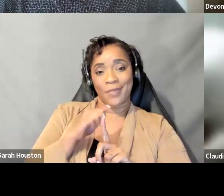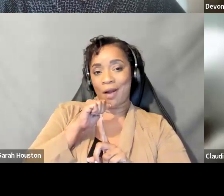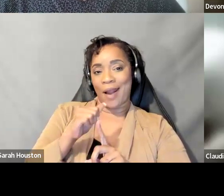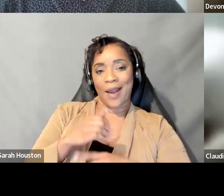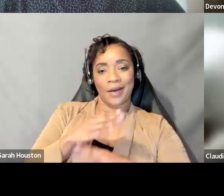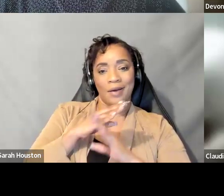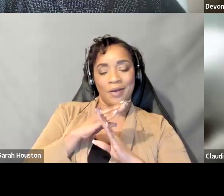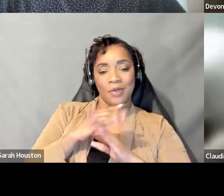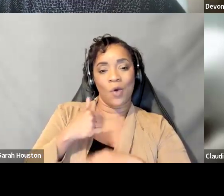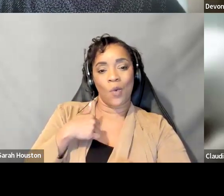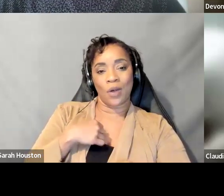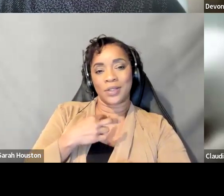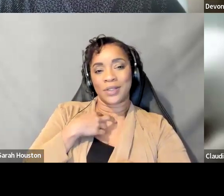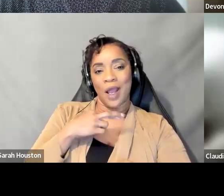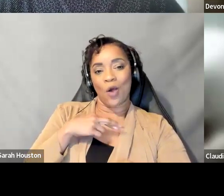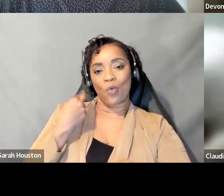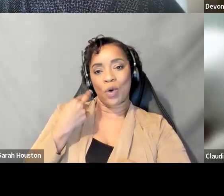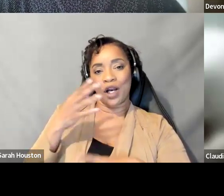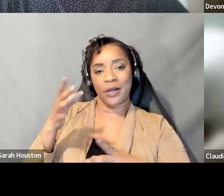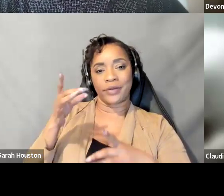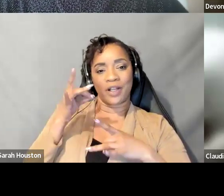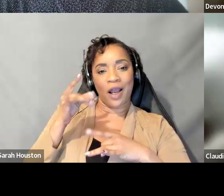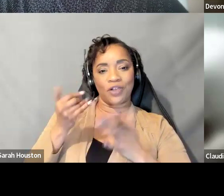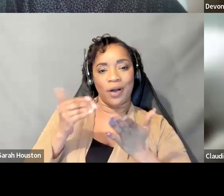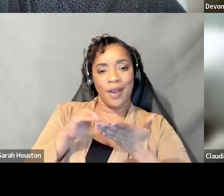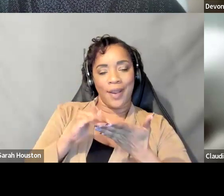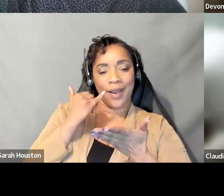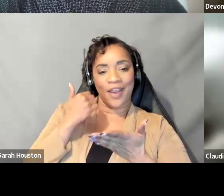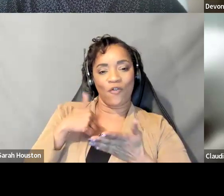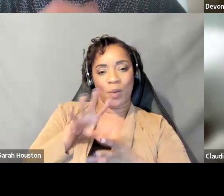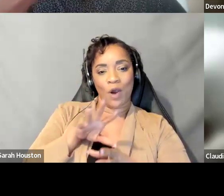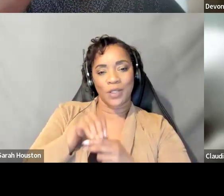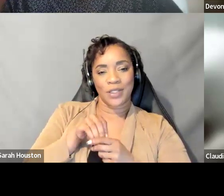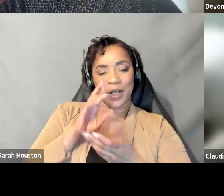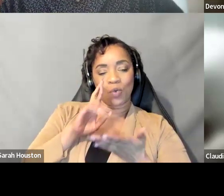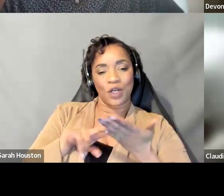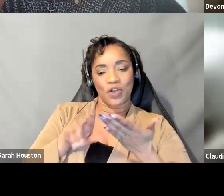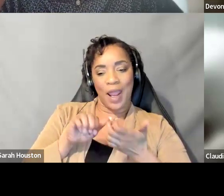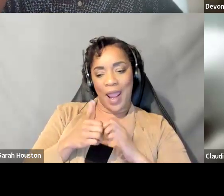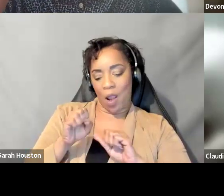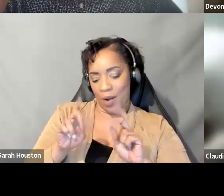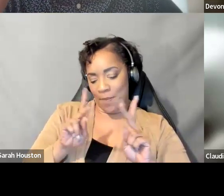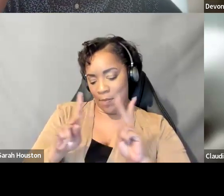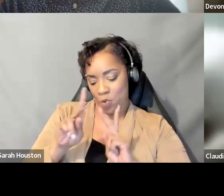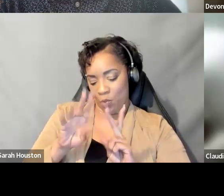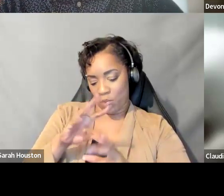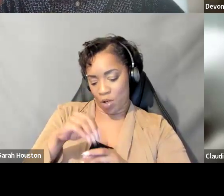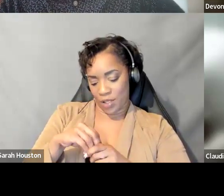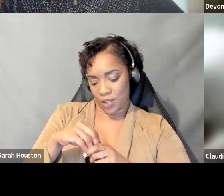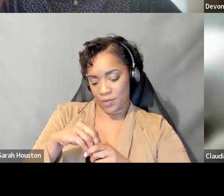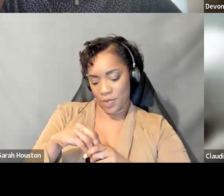risking catching it again if we try to participate in research. So how can folks participate and get